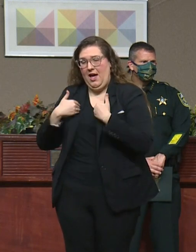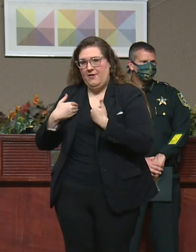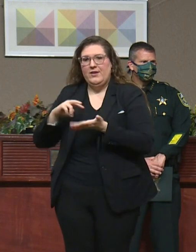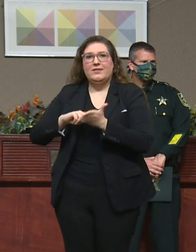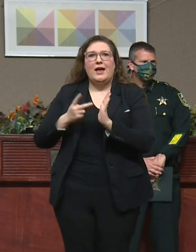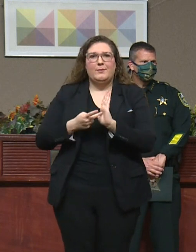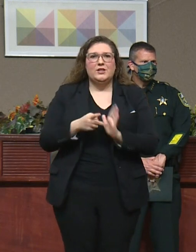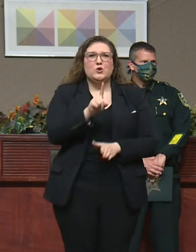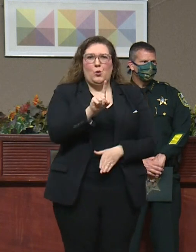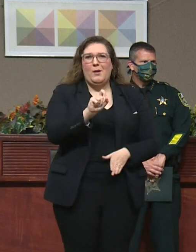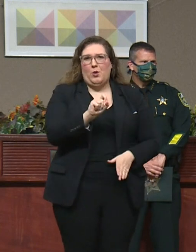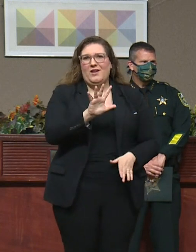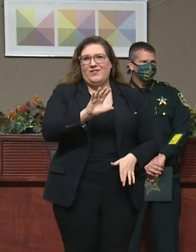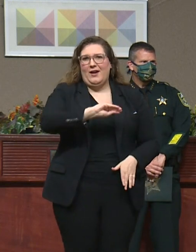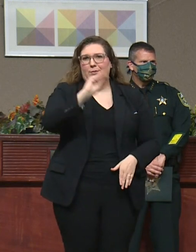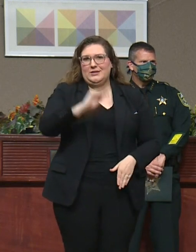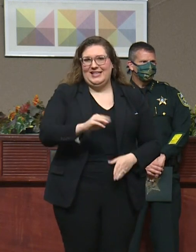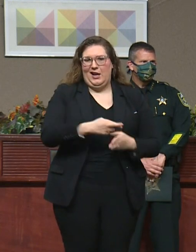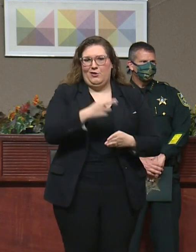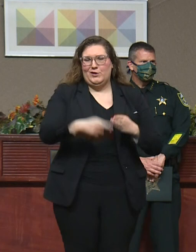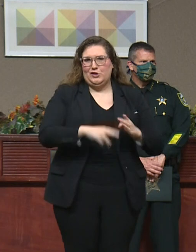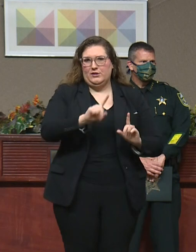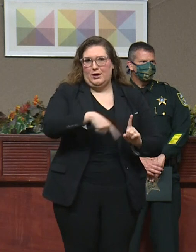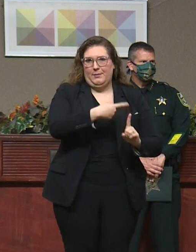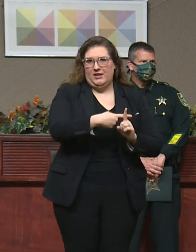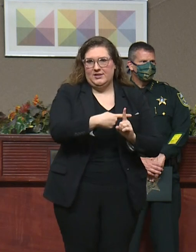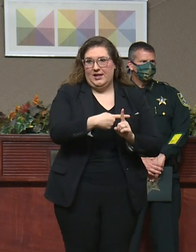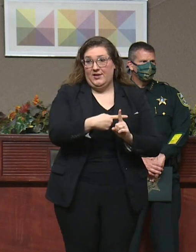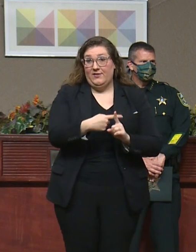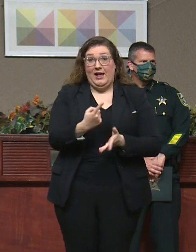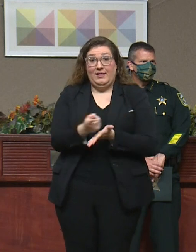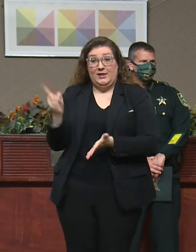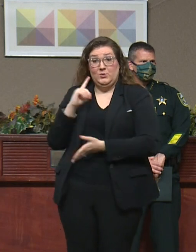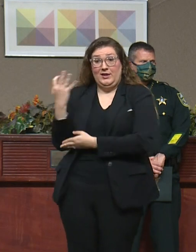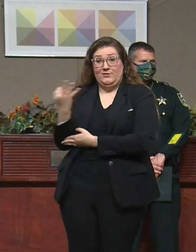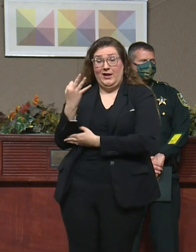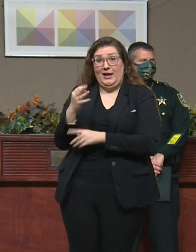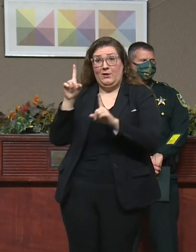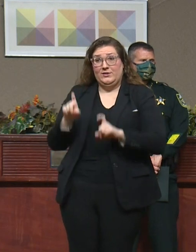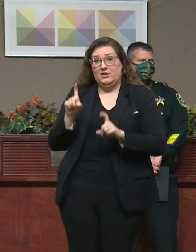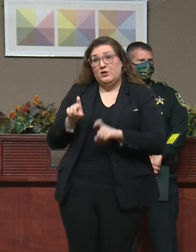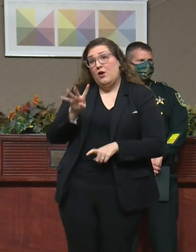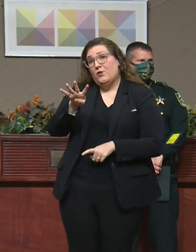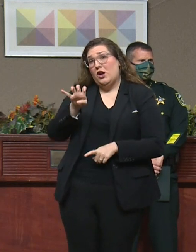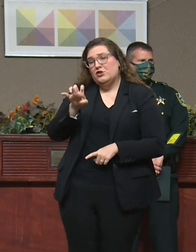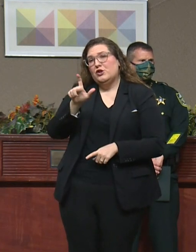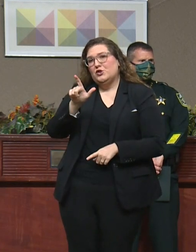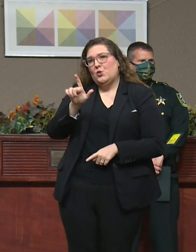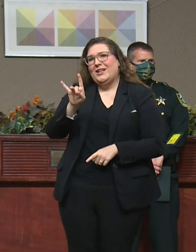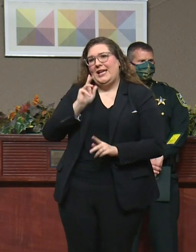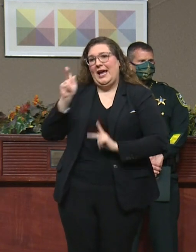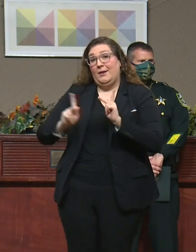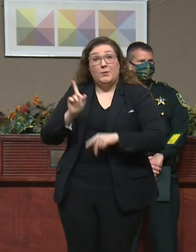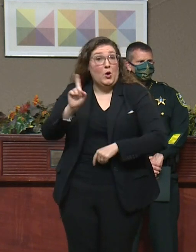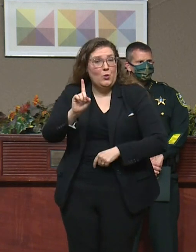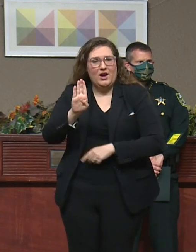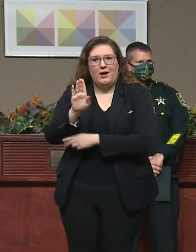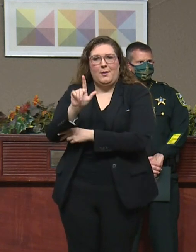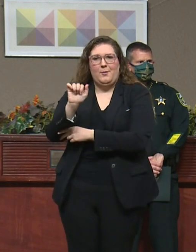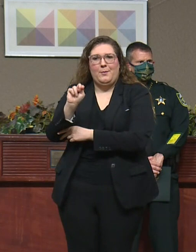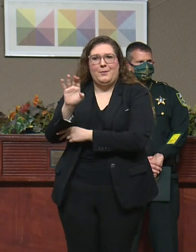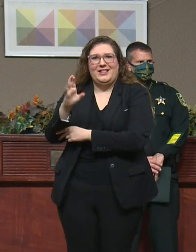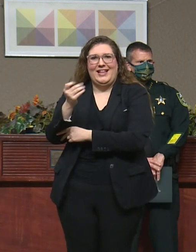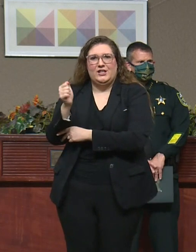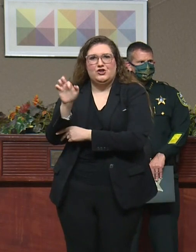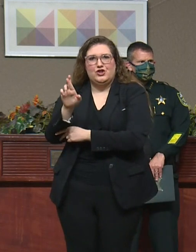1.5%. And on Friday, May 1st, we tested 428 individuals at Blanchard Park, and we have